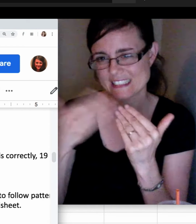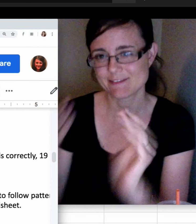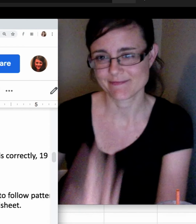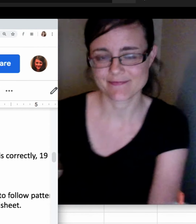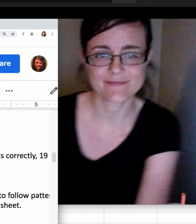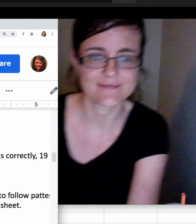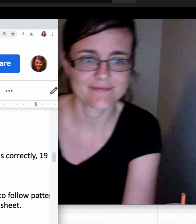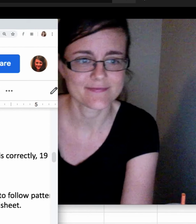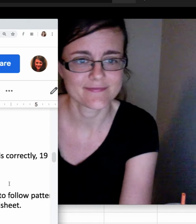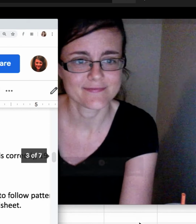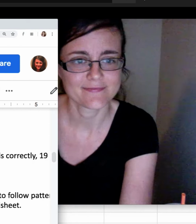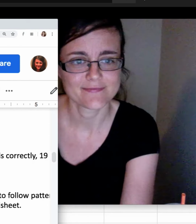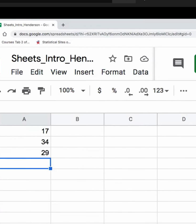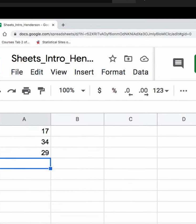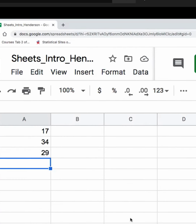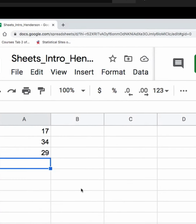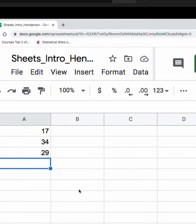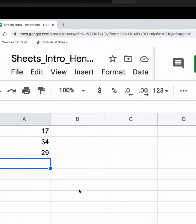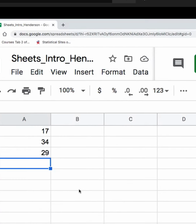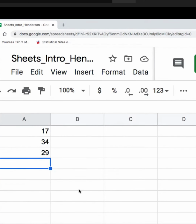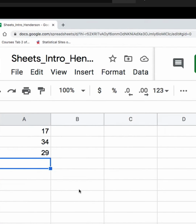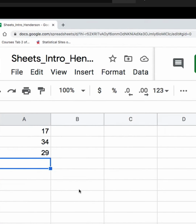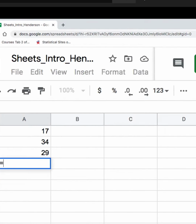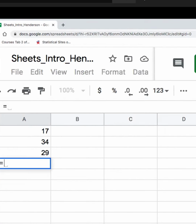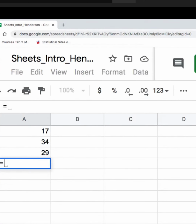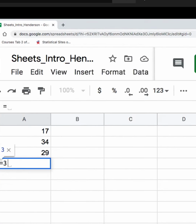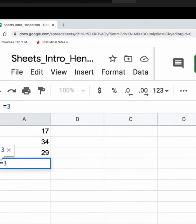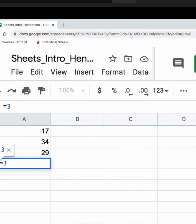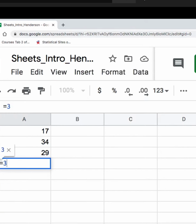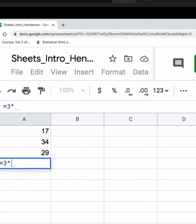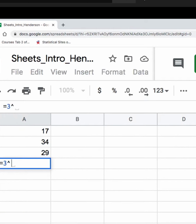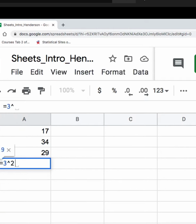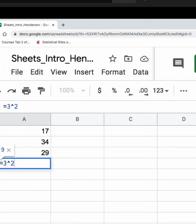3 caret 2 because it's much easier.